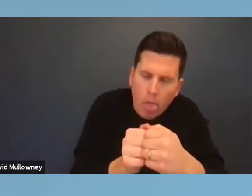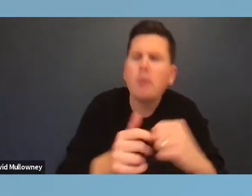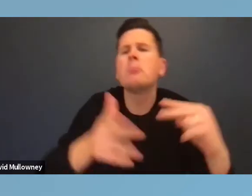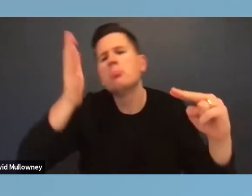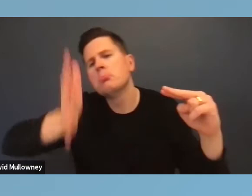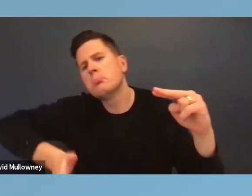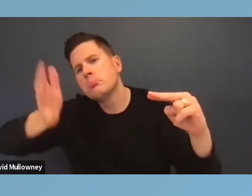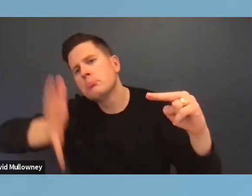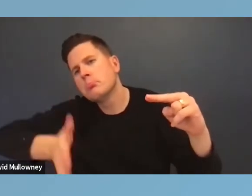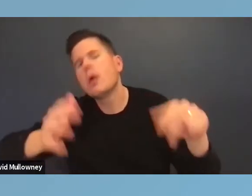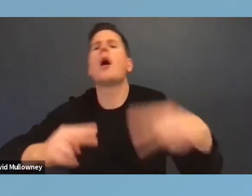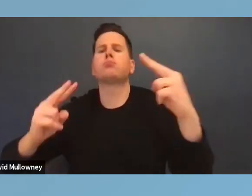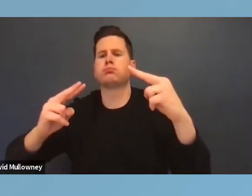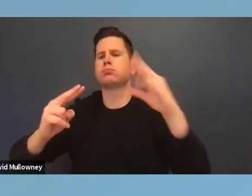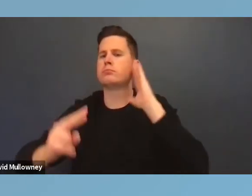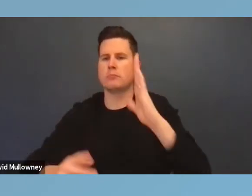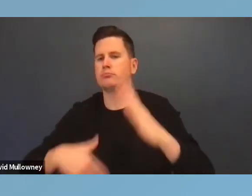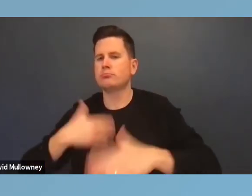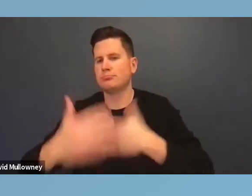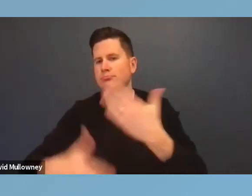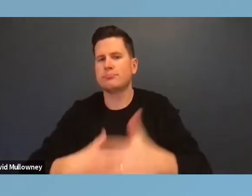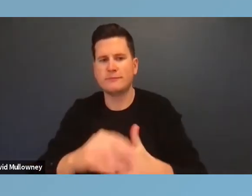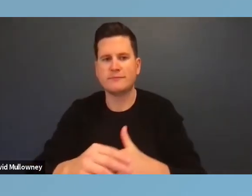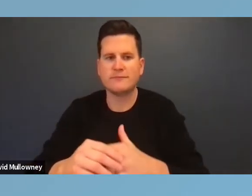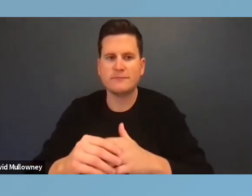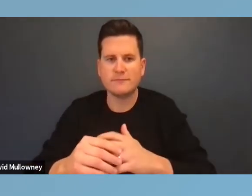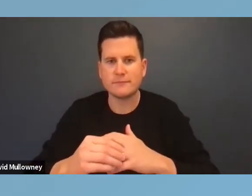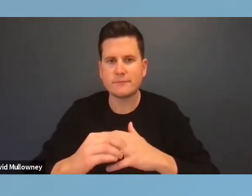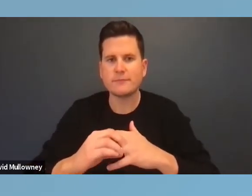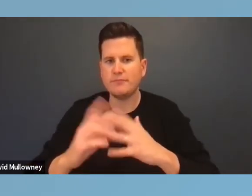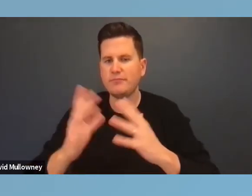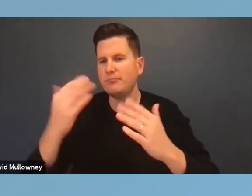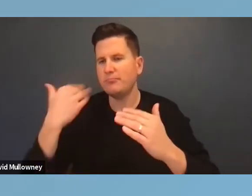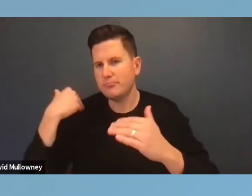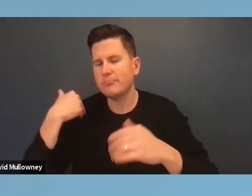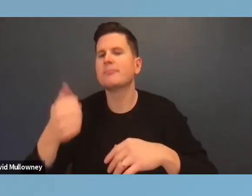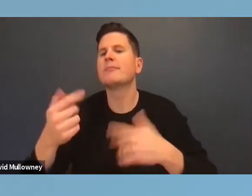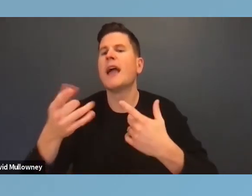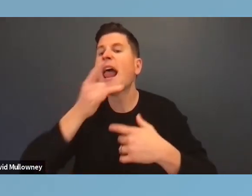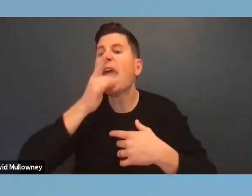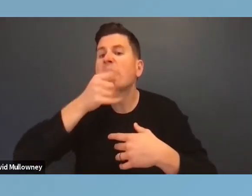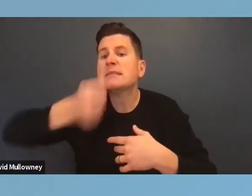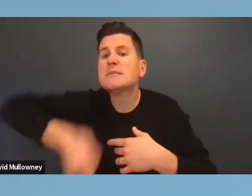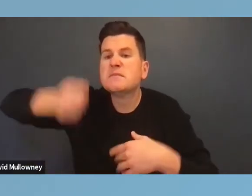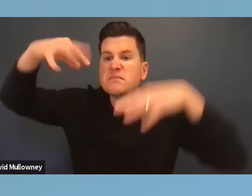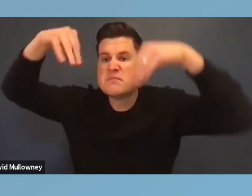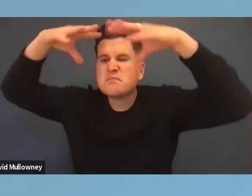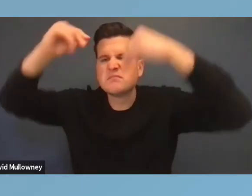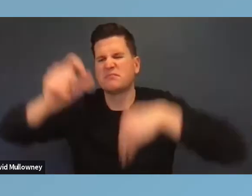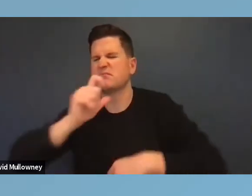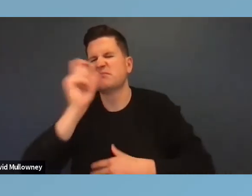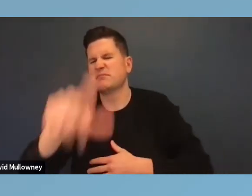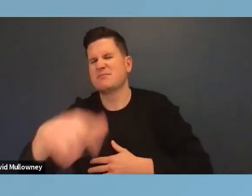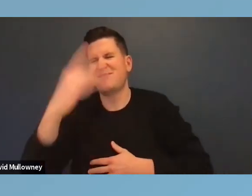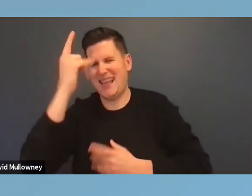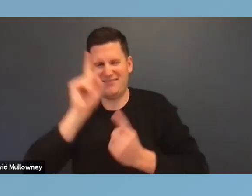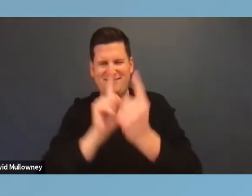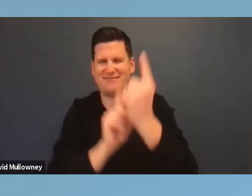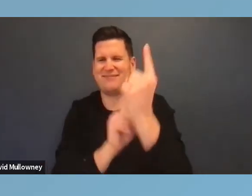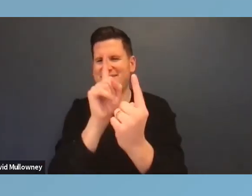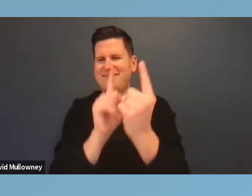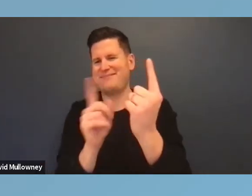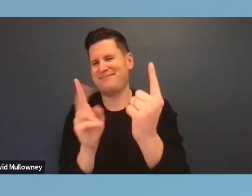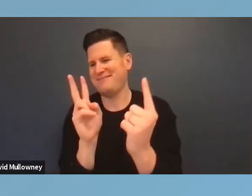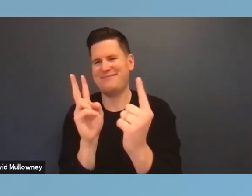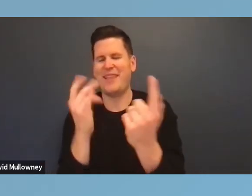But if you walk up and tap me, or if I'm on my phone, wave in front of me, that works. Sometimes you can